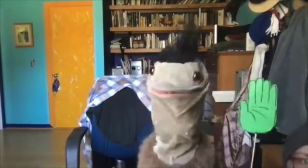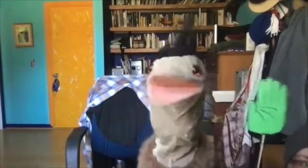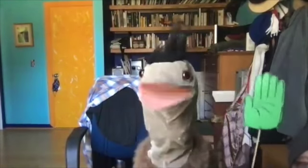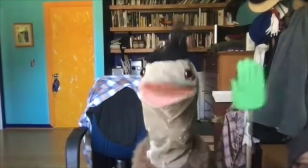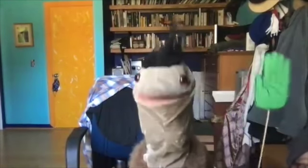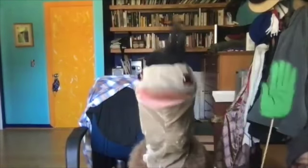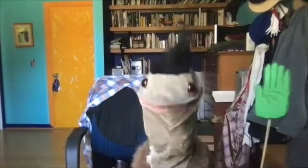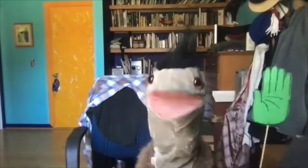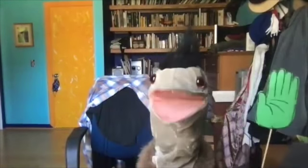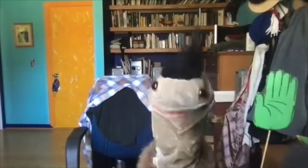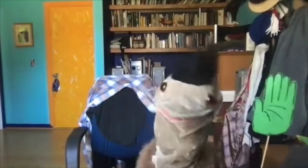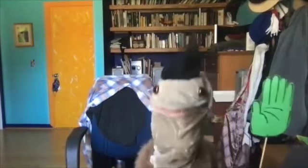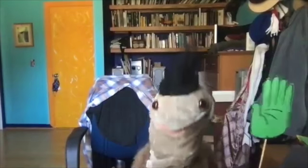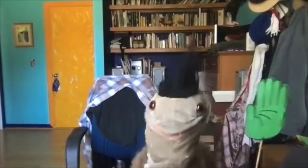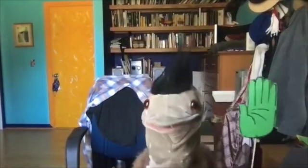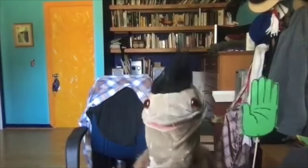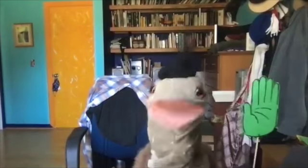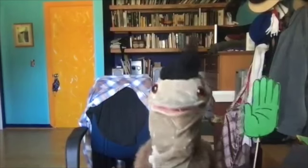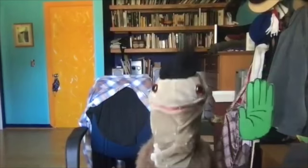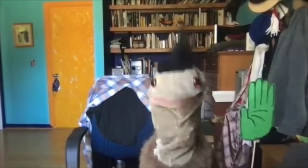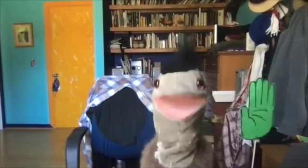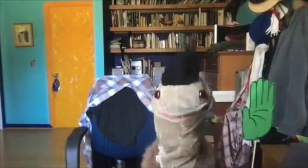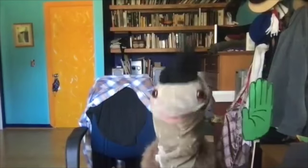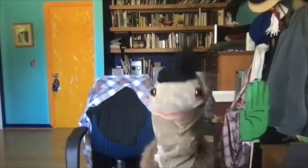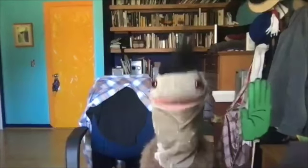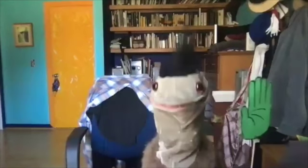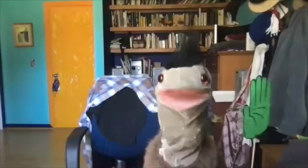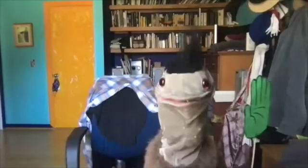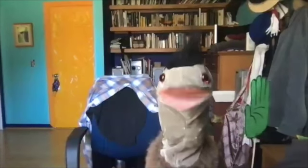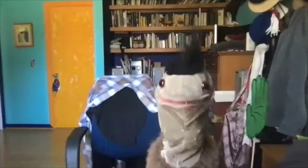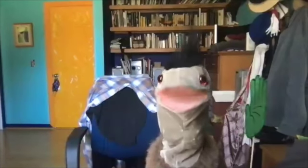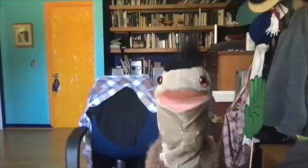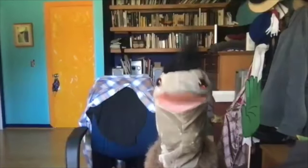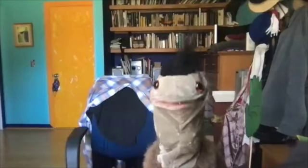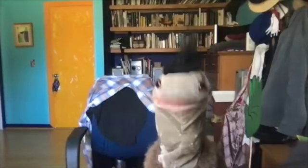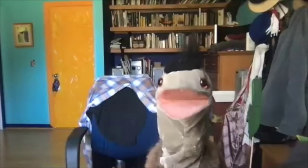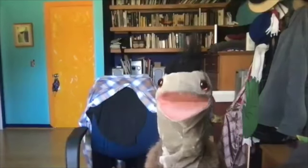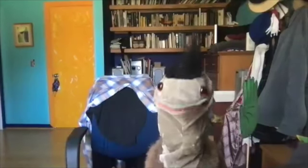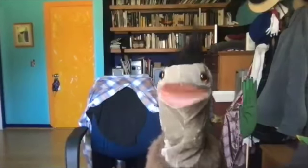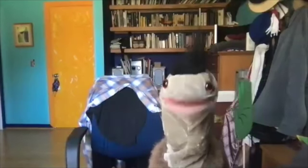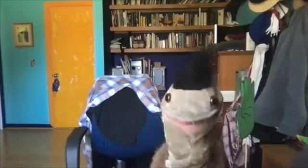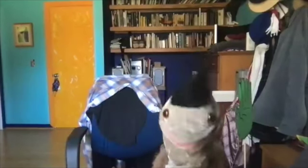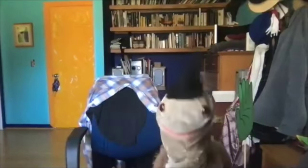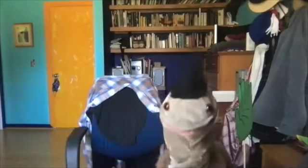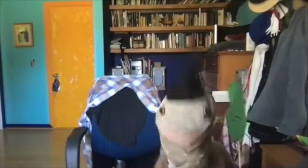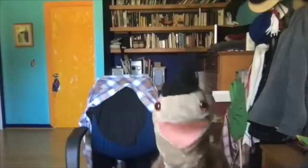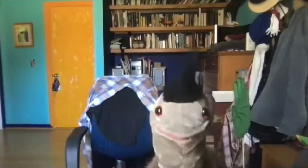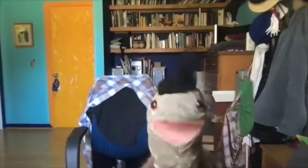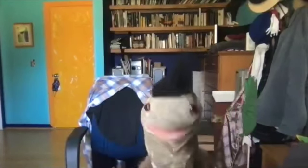you go. So, this sign is pretty easy. You put the edge of your hand with your palm facing out against your forehead.